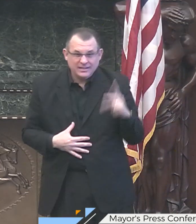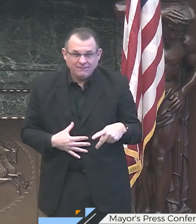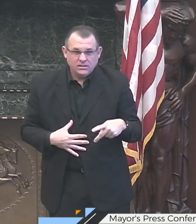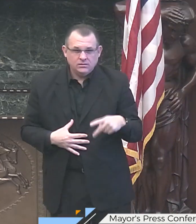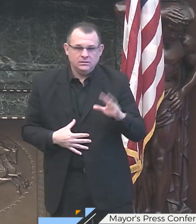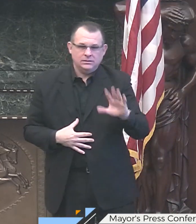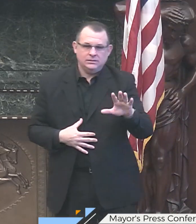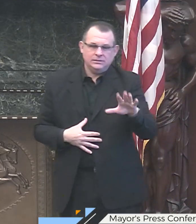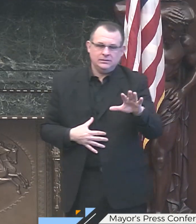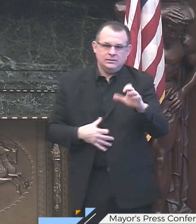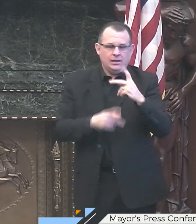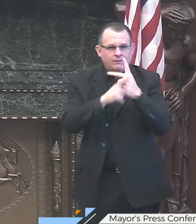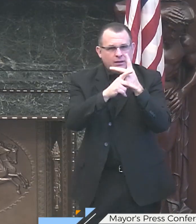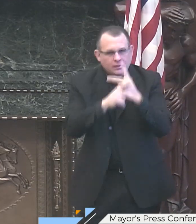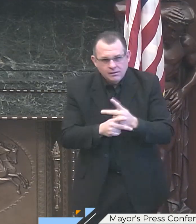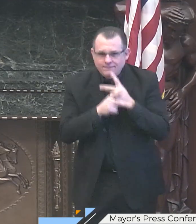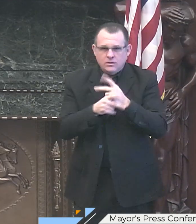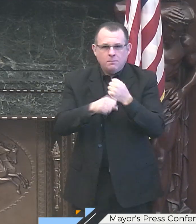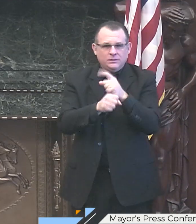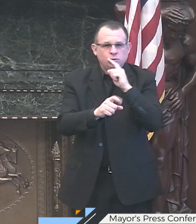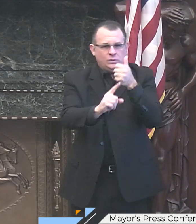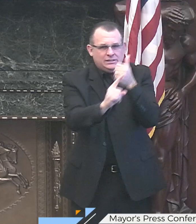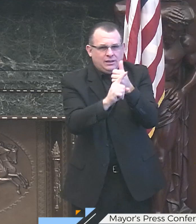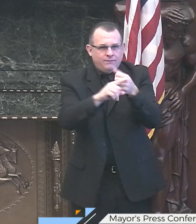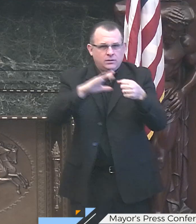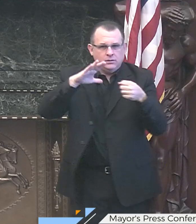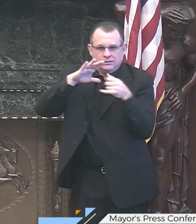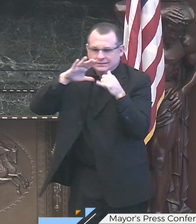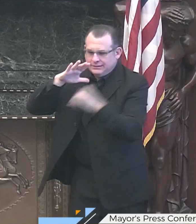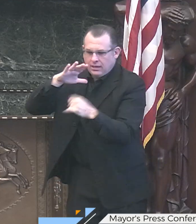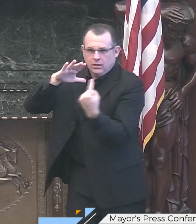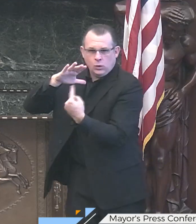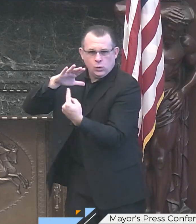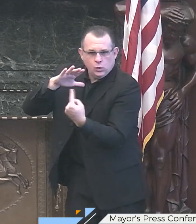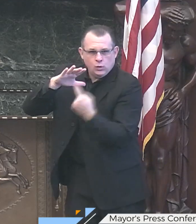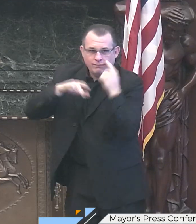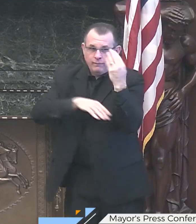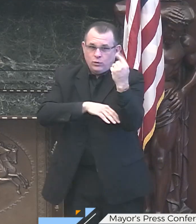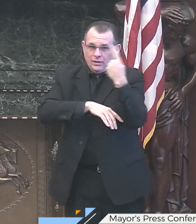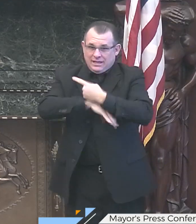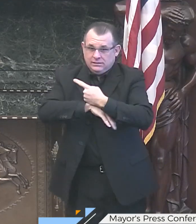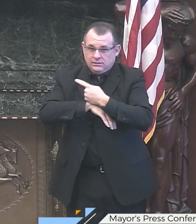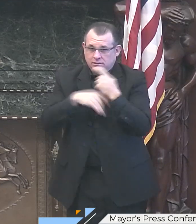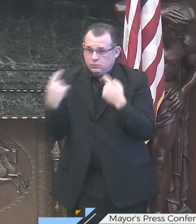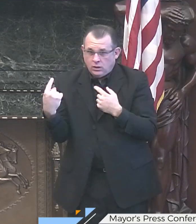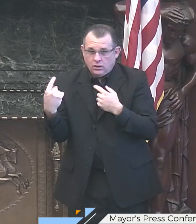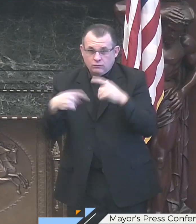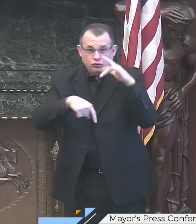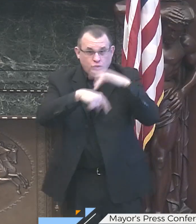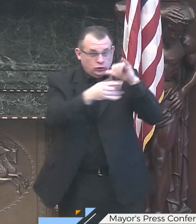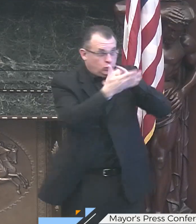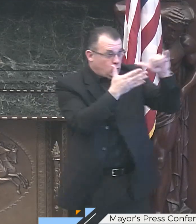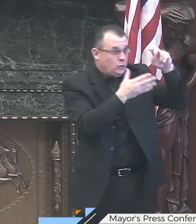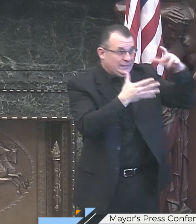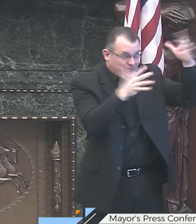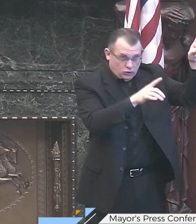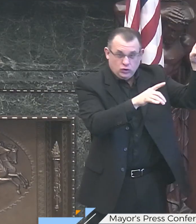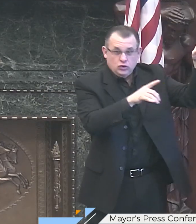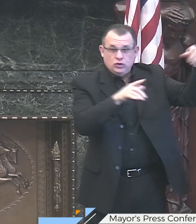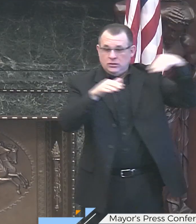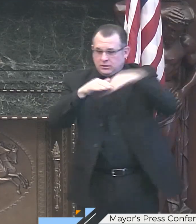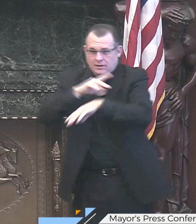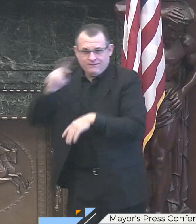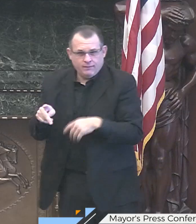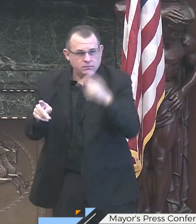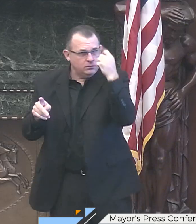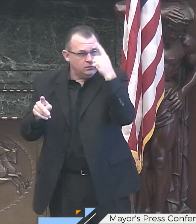about quarantining yourself, staying away from others for 14 days after your last time in New York City, because the risk in New York City is quite high, and we want